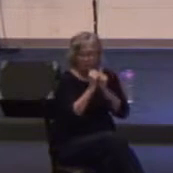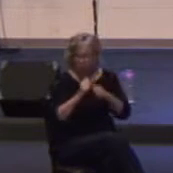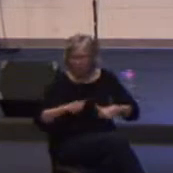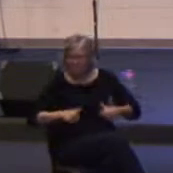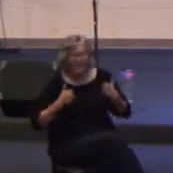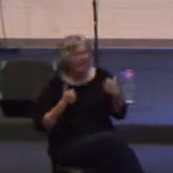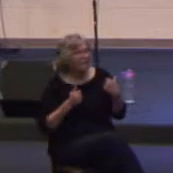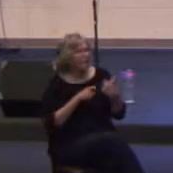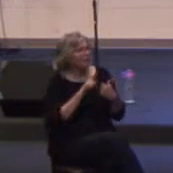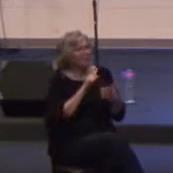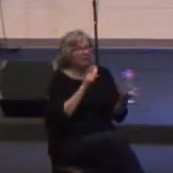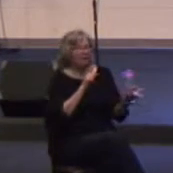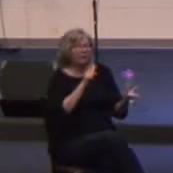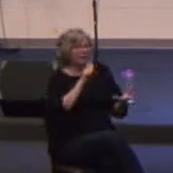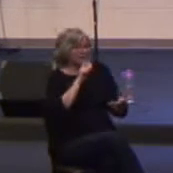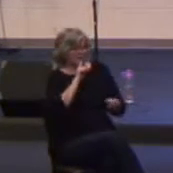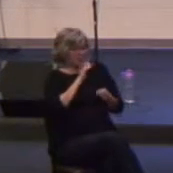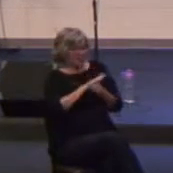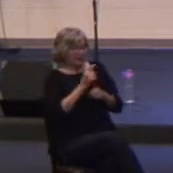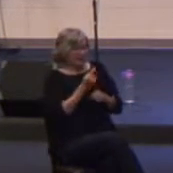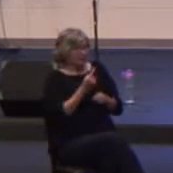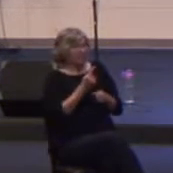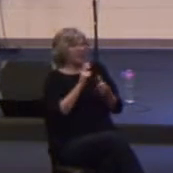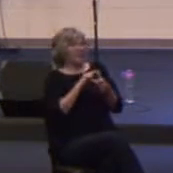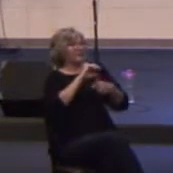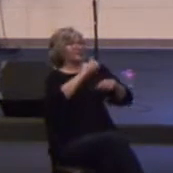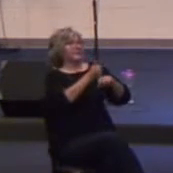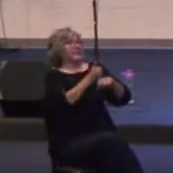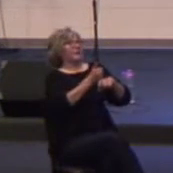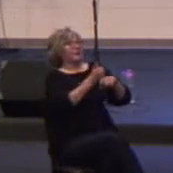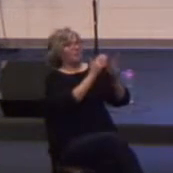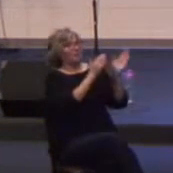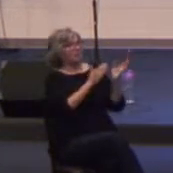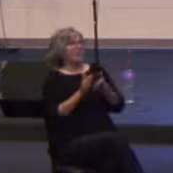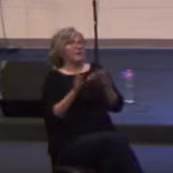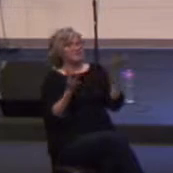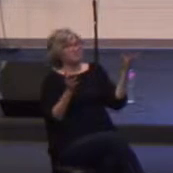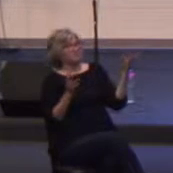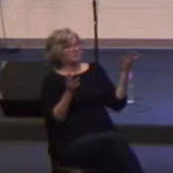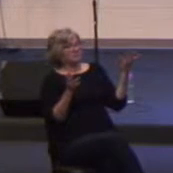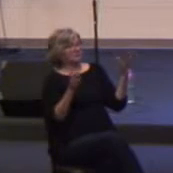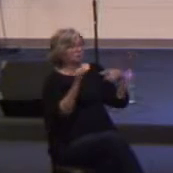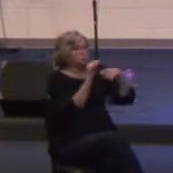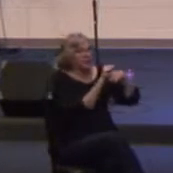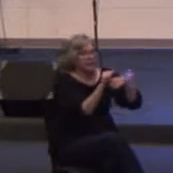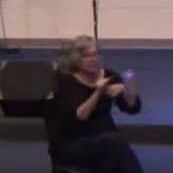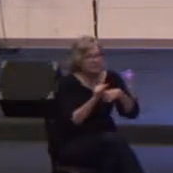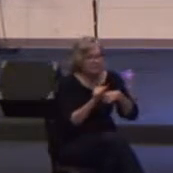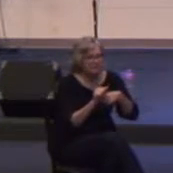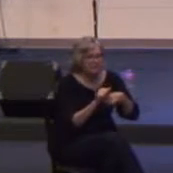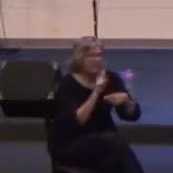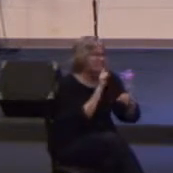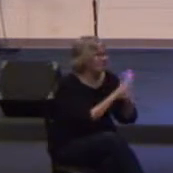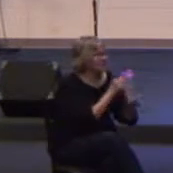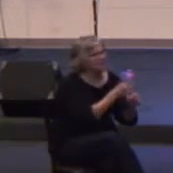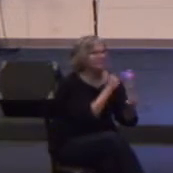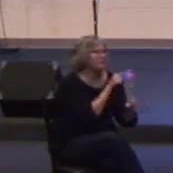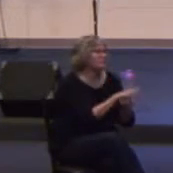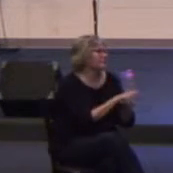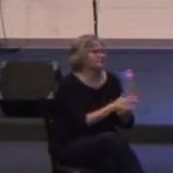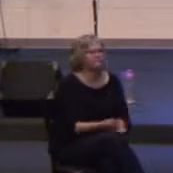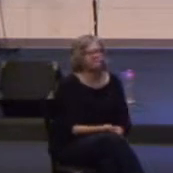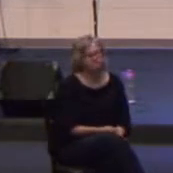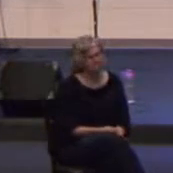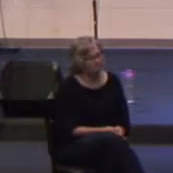to something, putting your trust in something, setting a course of action, it's a necessary first step, but it's never sufficient for the